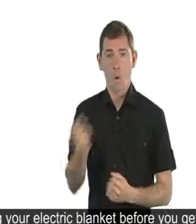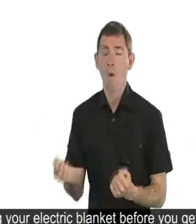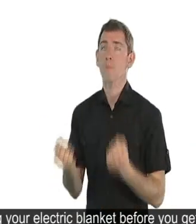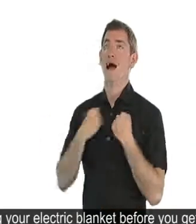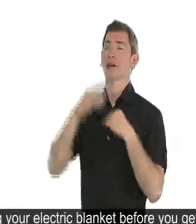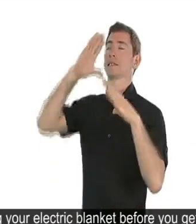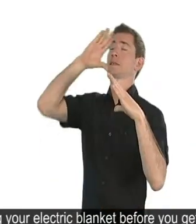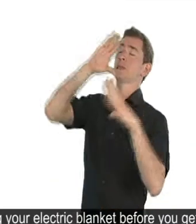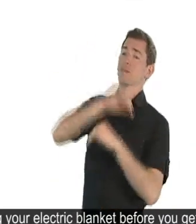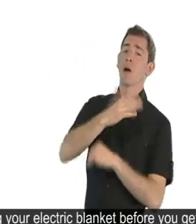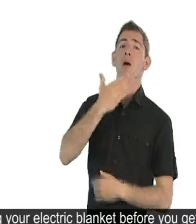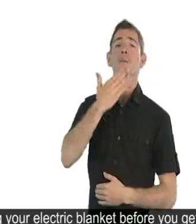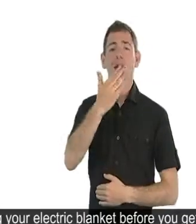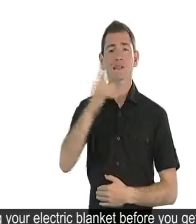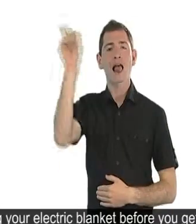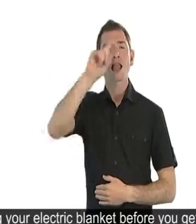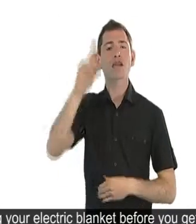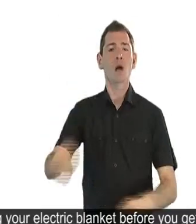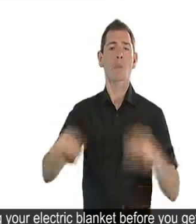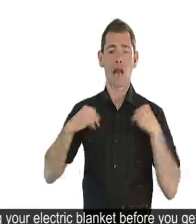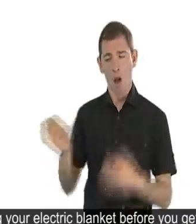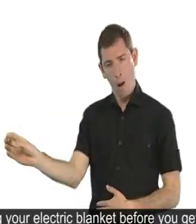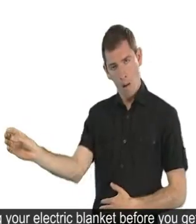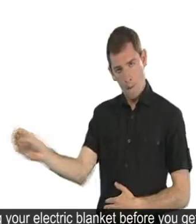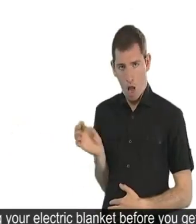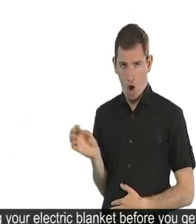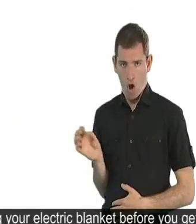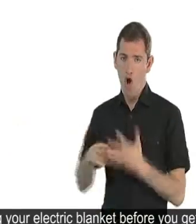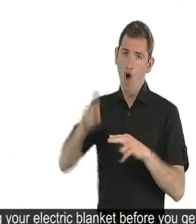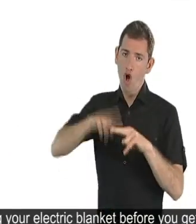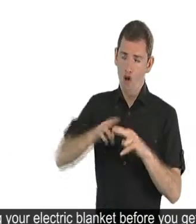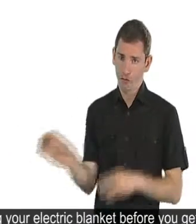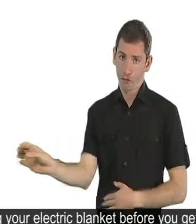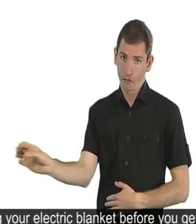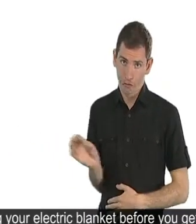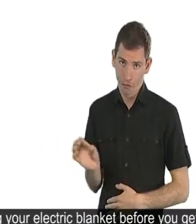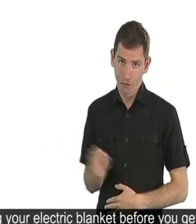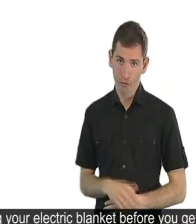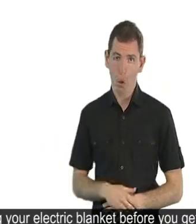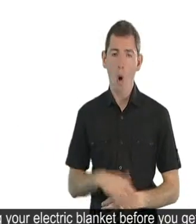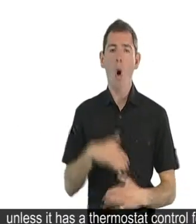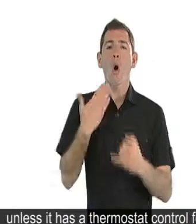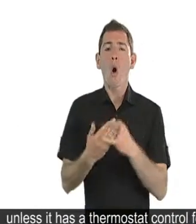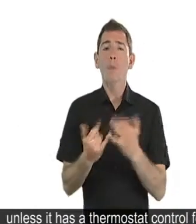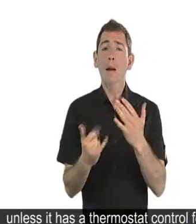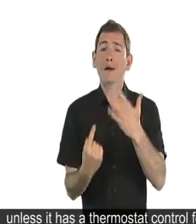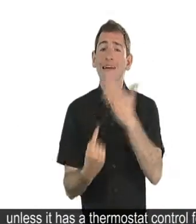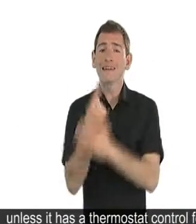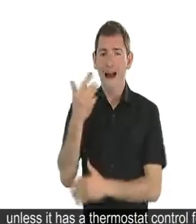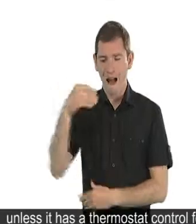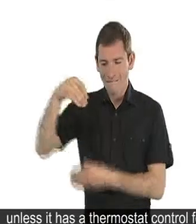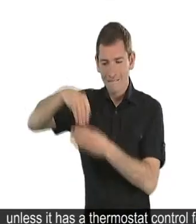Unplug your electric blanket before you get into bed, unless it has a thermostat control for safe all-night use.